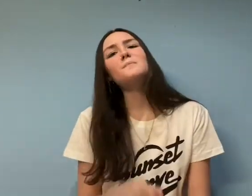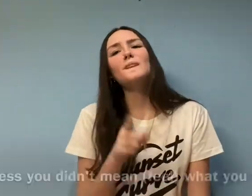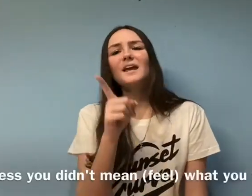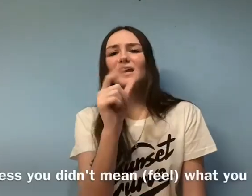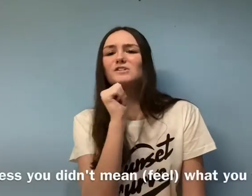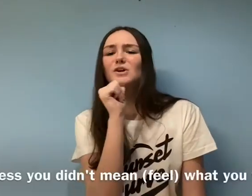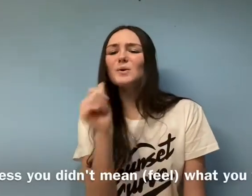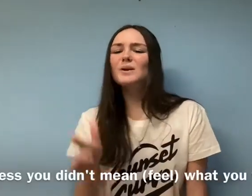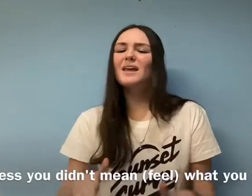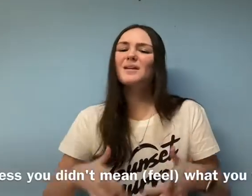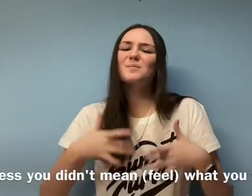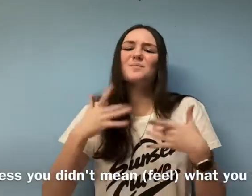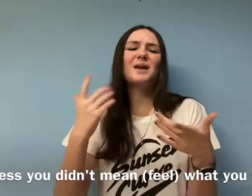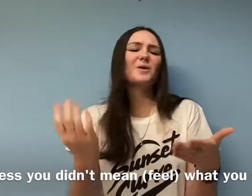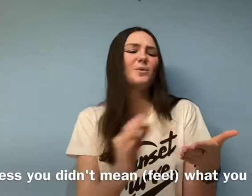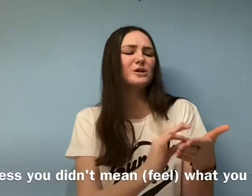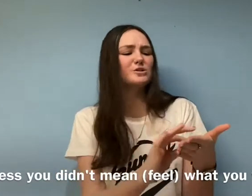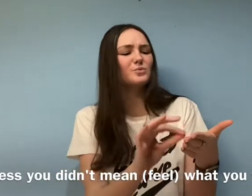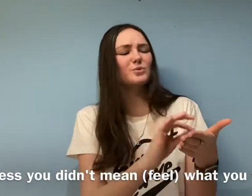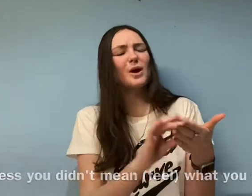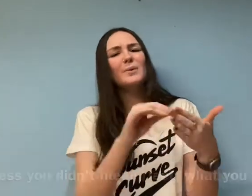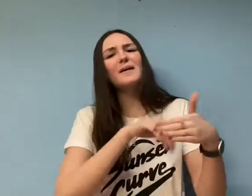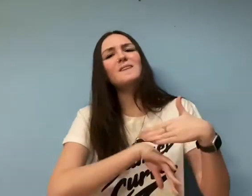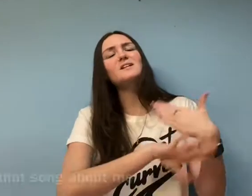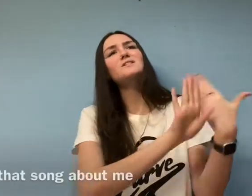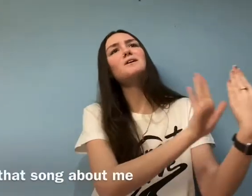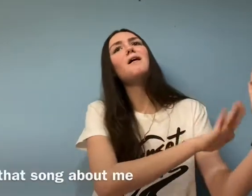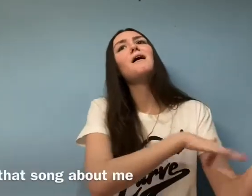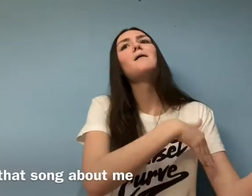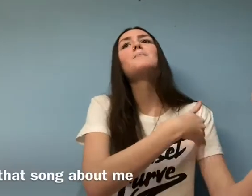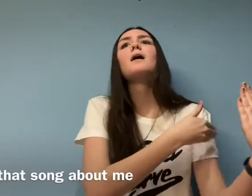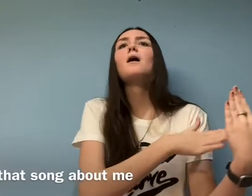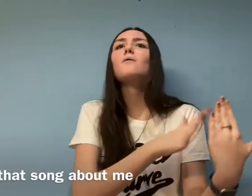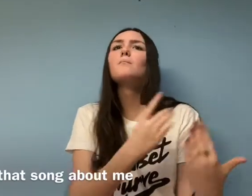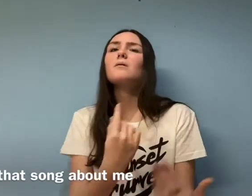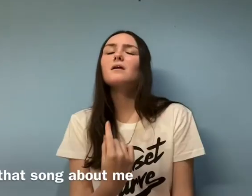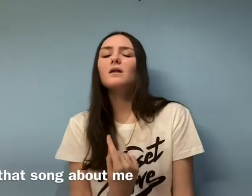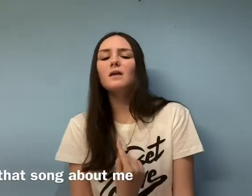gone. Guess you didn't mean what you wrote in that song about me.